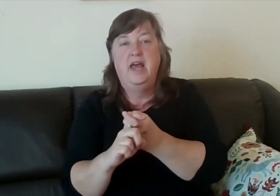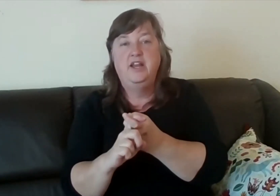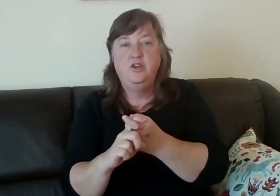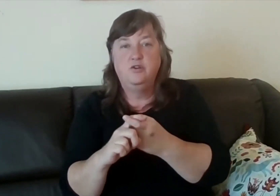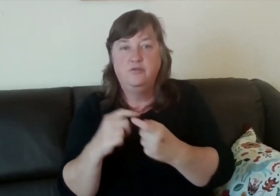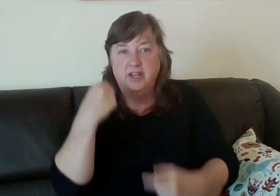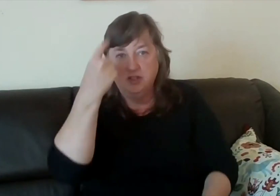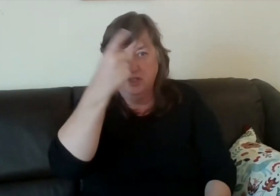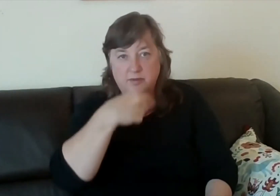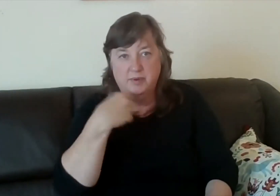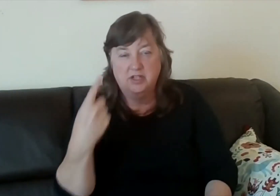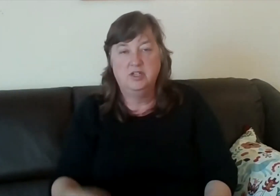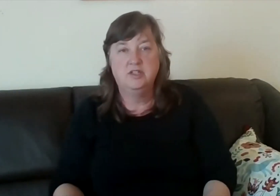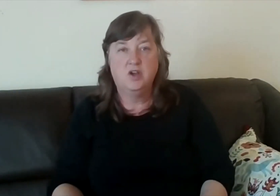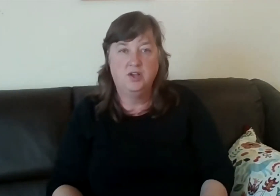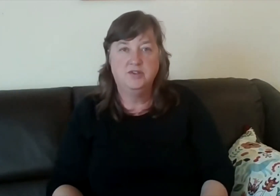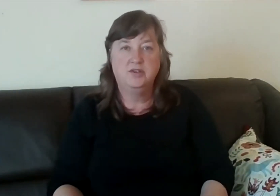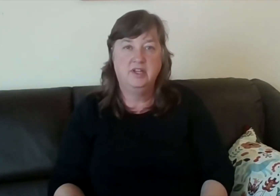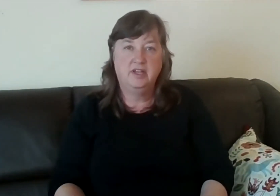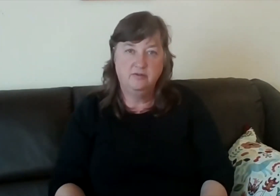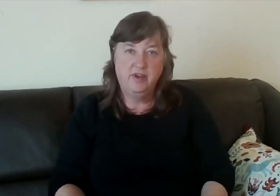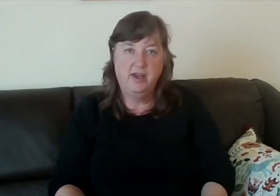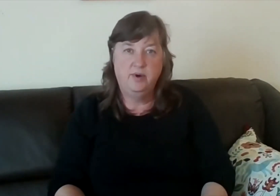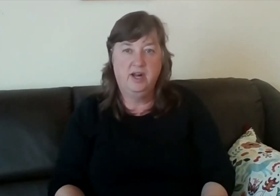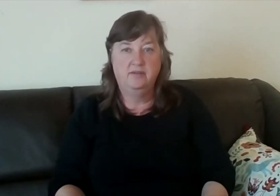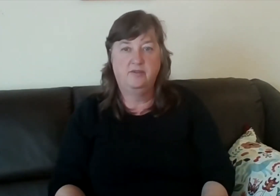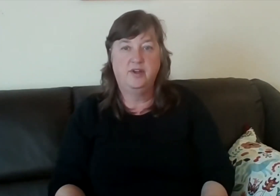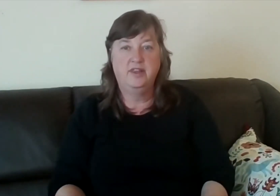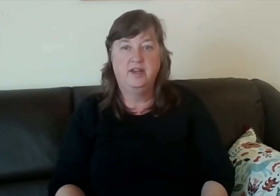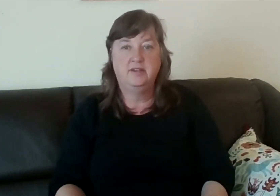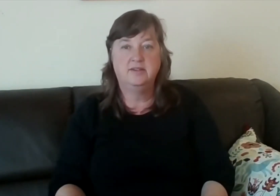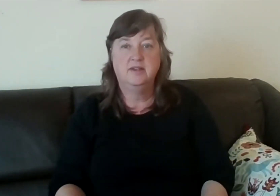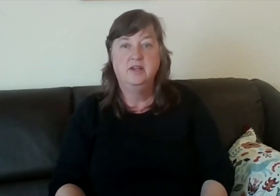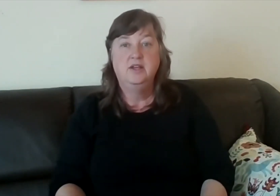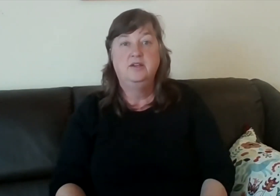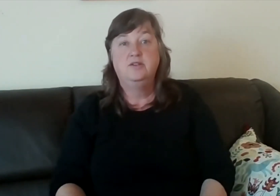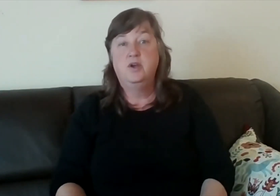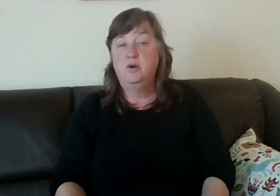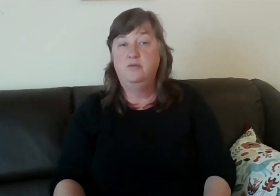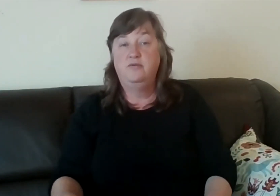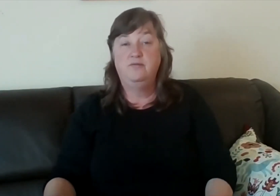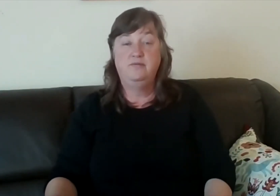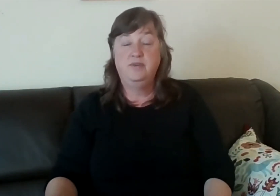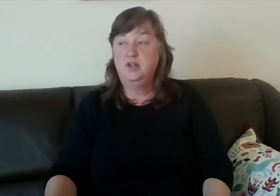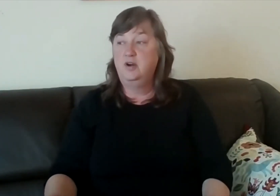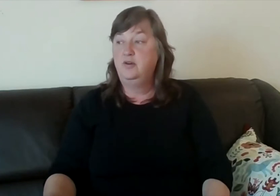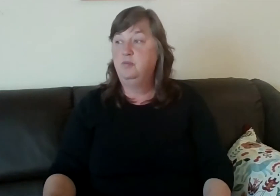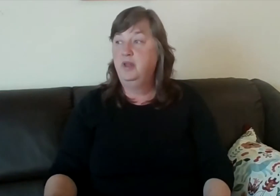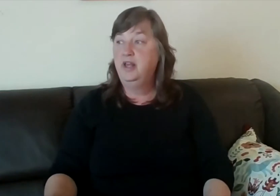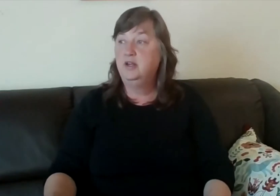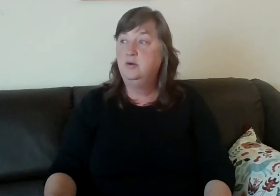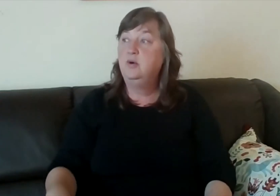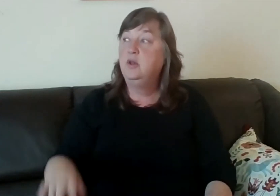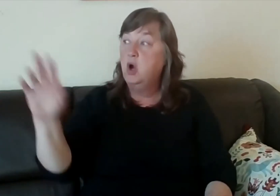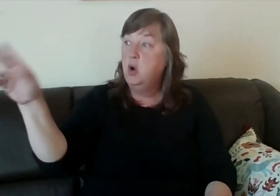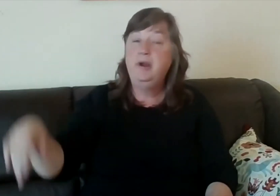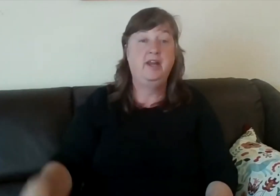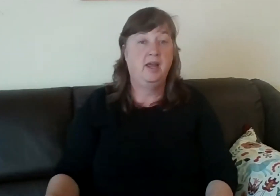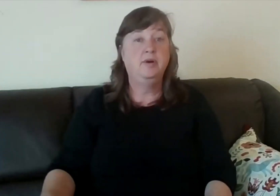And your facial expression is also going to convey what kind of a friend that is. So, you're playing it cool. Oh, my neighbor?